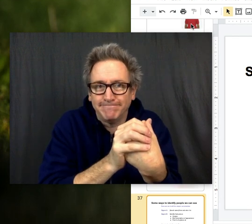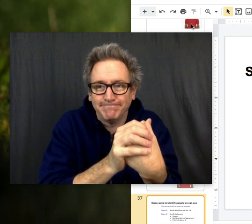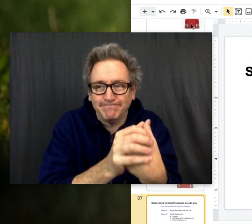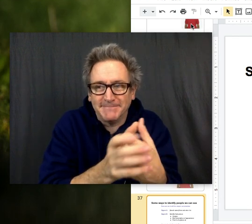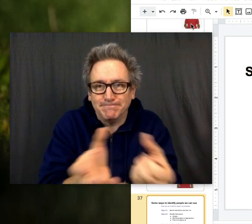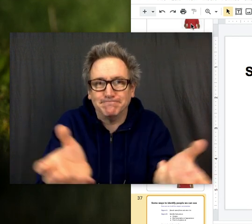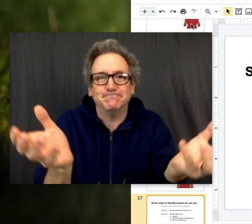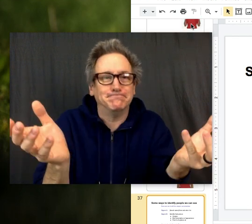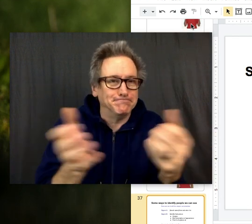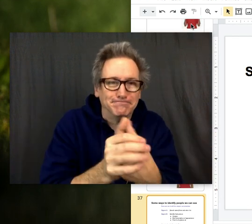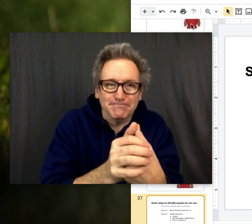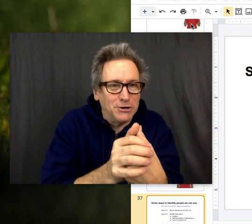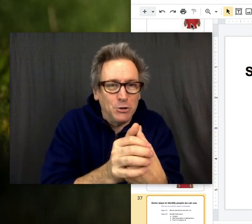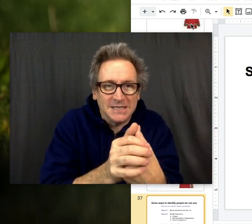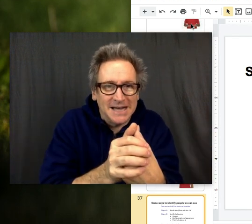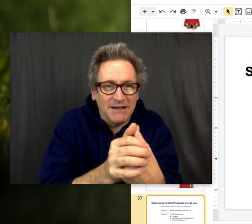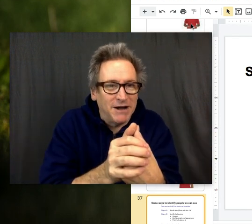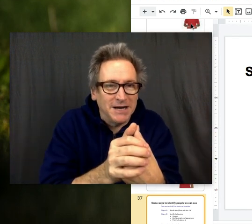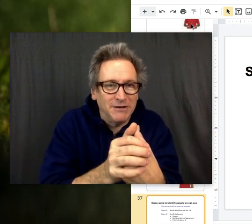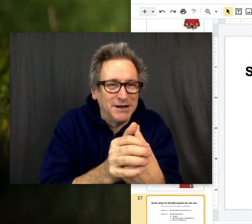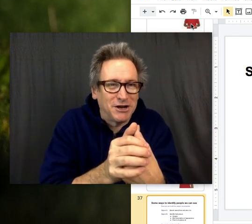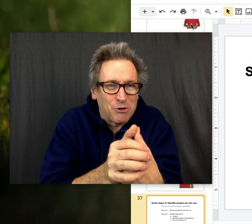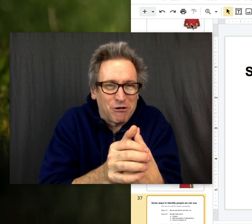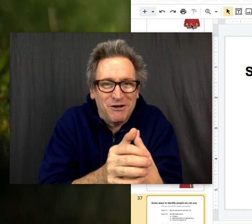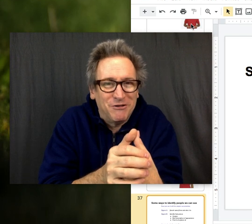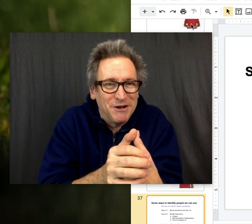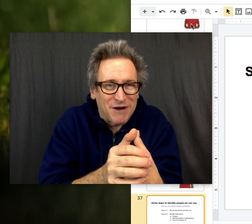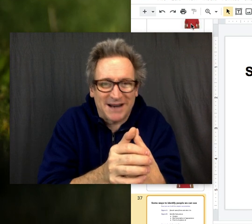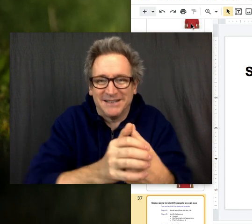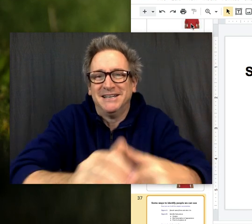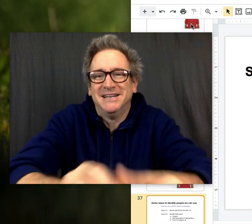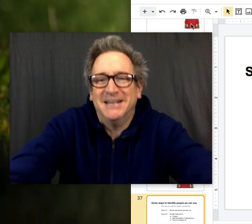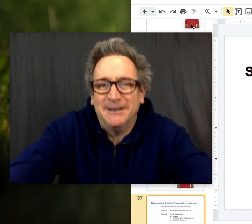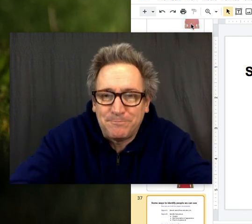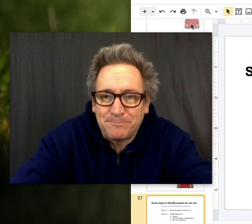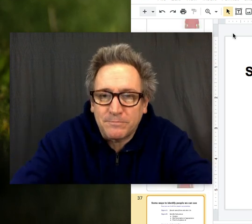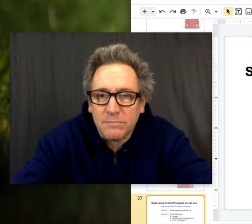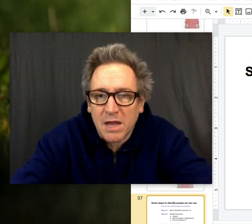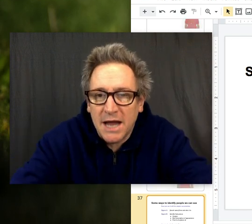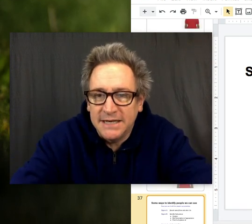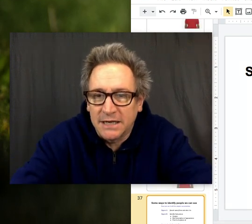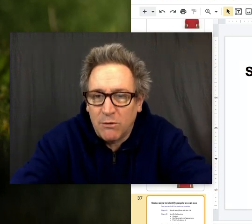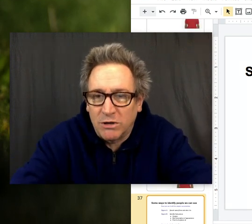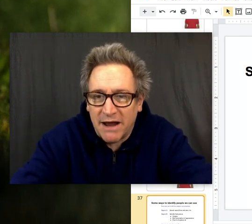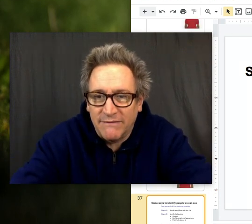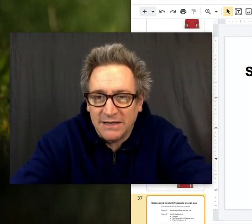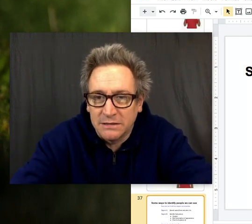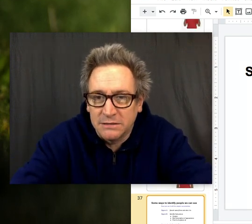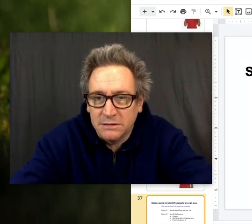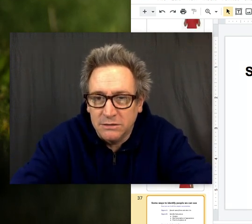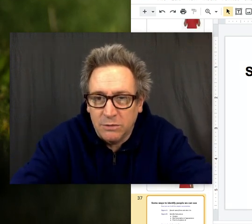it, I don't know what to say. Find a corner alone and practice. I did it a lot while